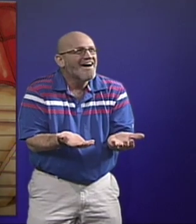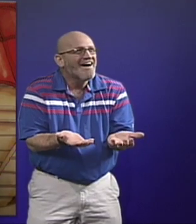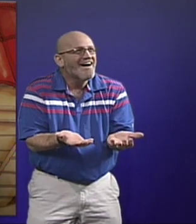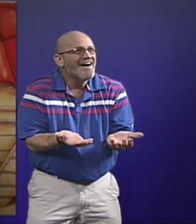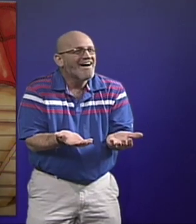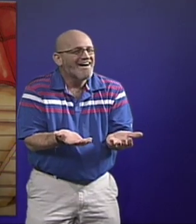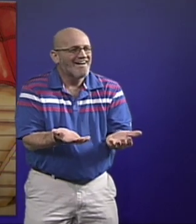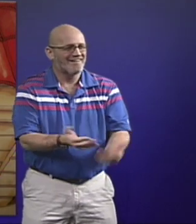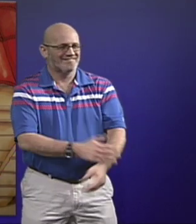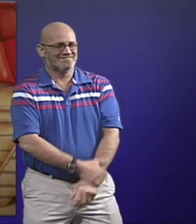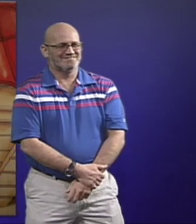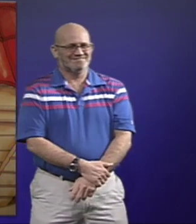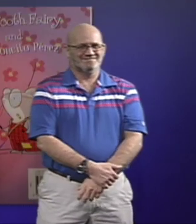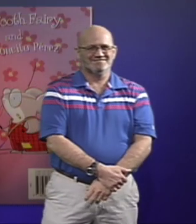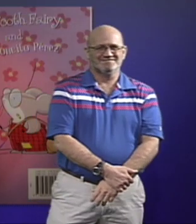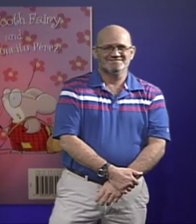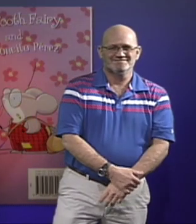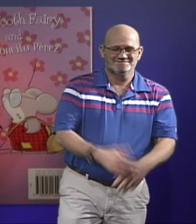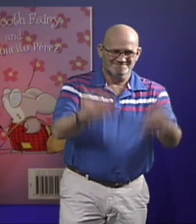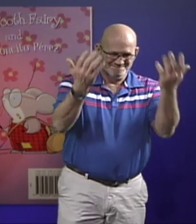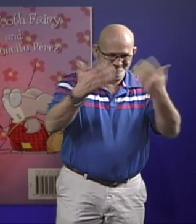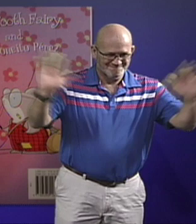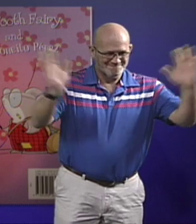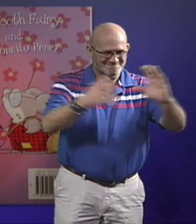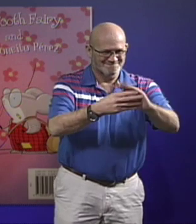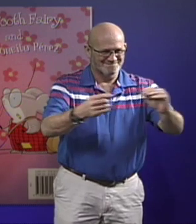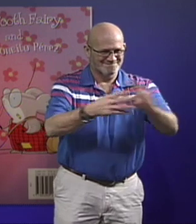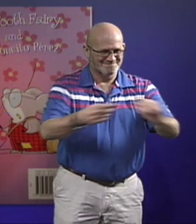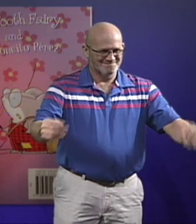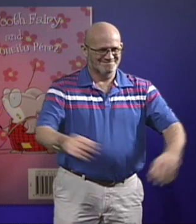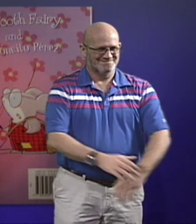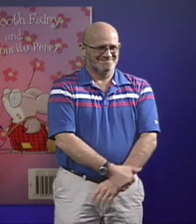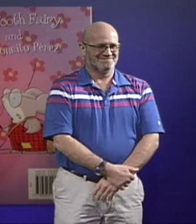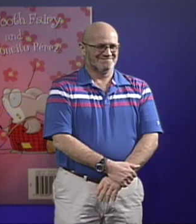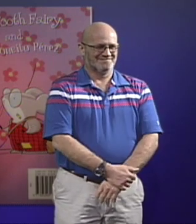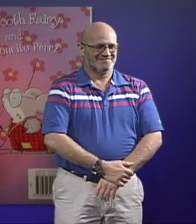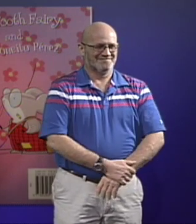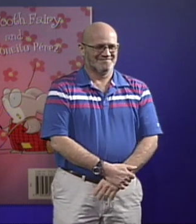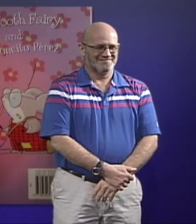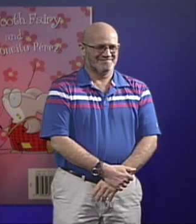And that's the end of the story.